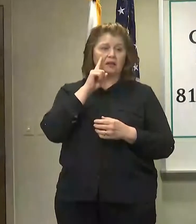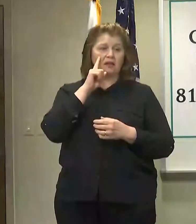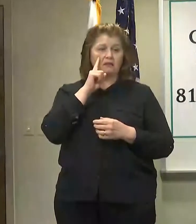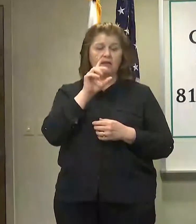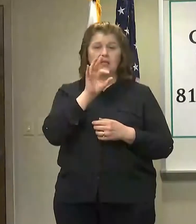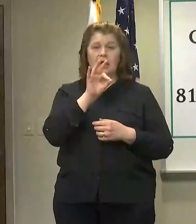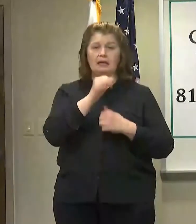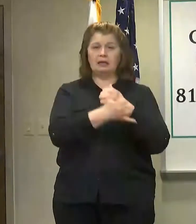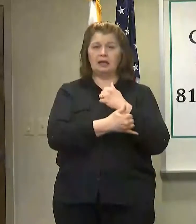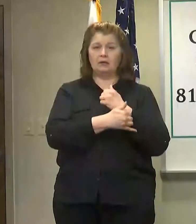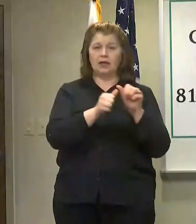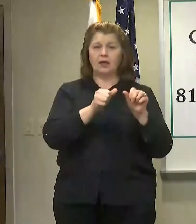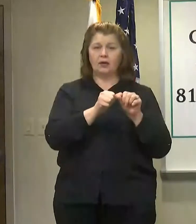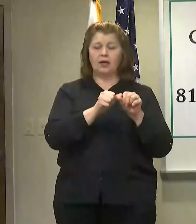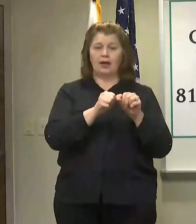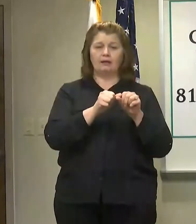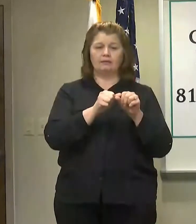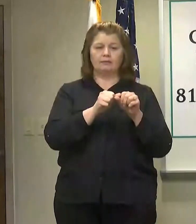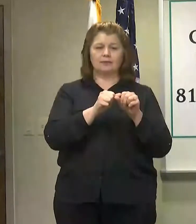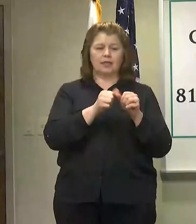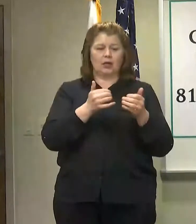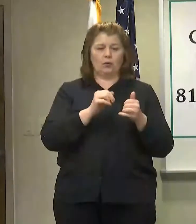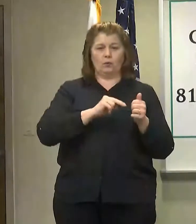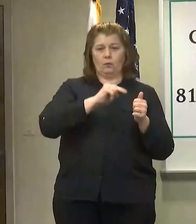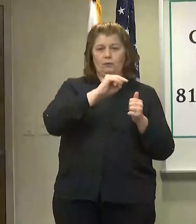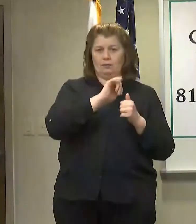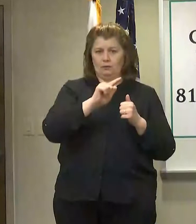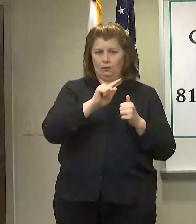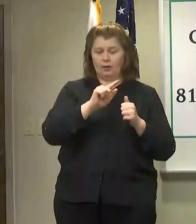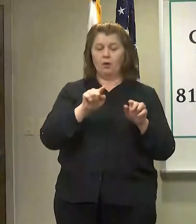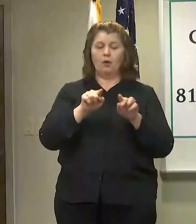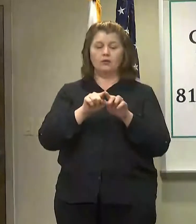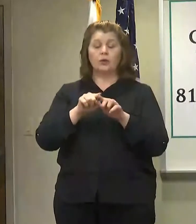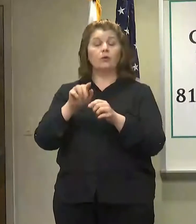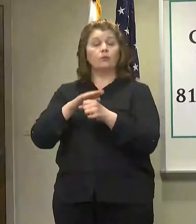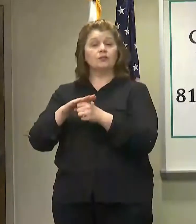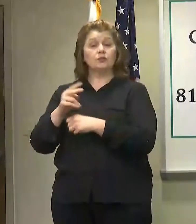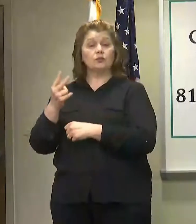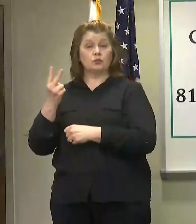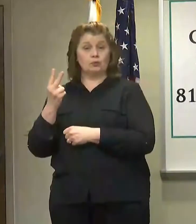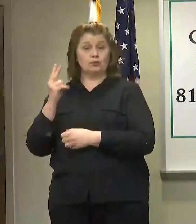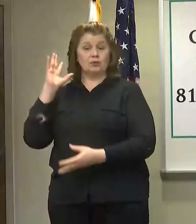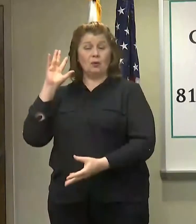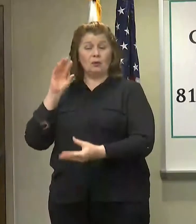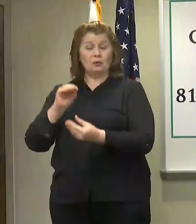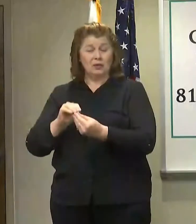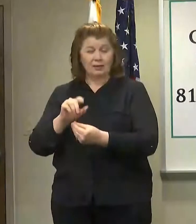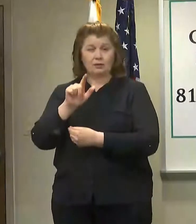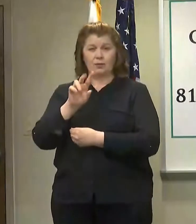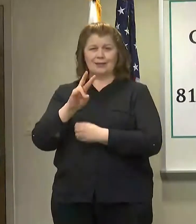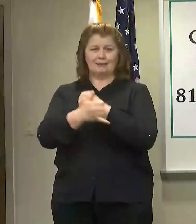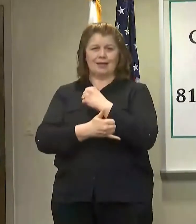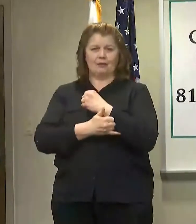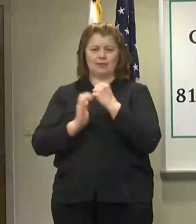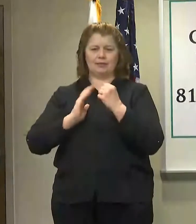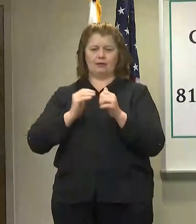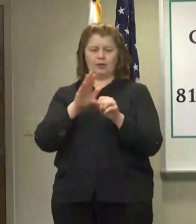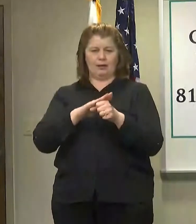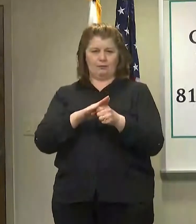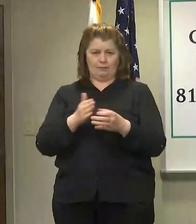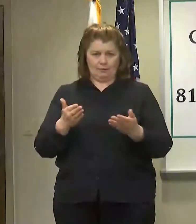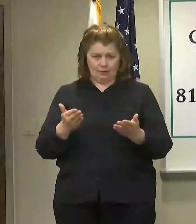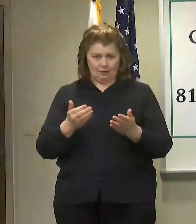9-county region on the state line up here. And then we have an additional region, Region 2. So overall, there are 27 counties in our region. So